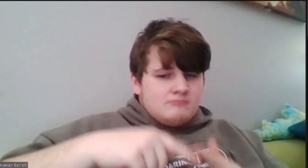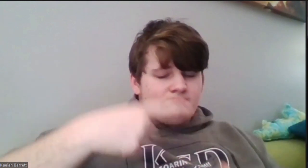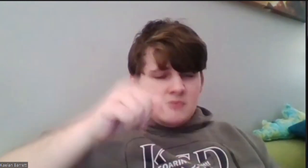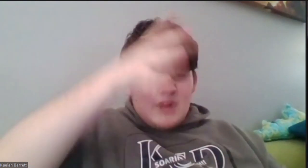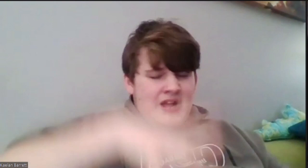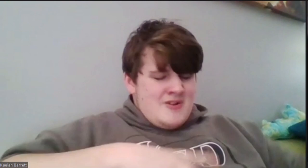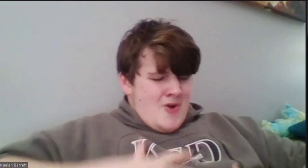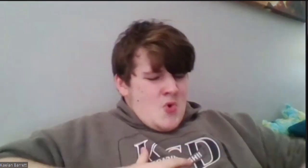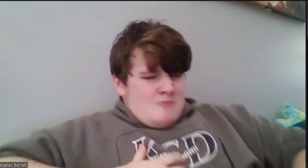I don't know how this can happen."